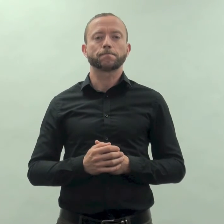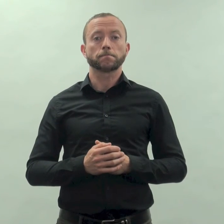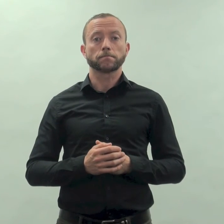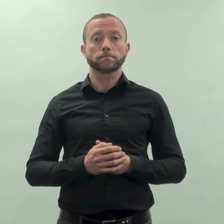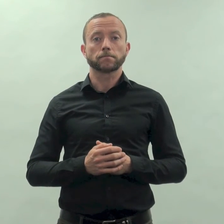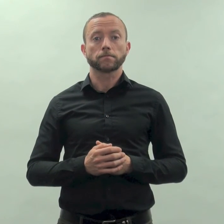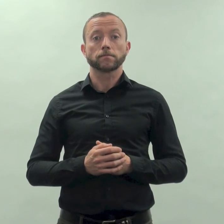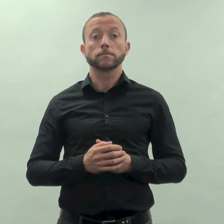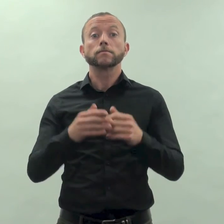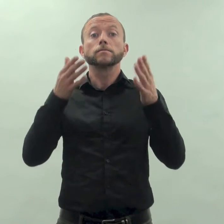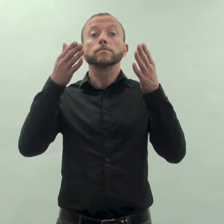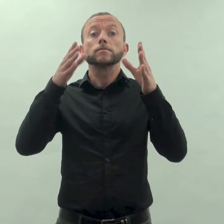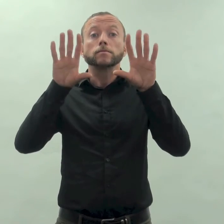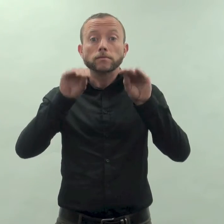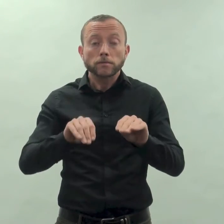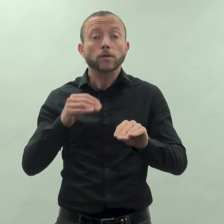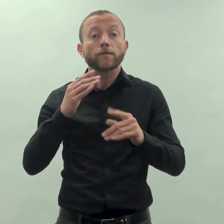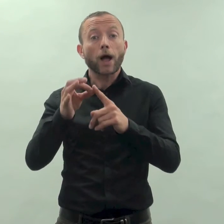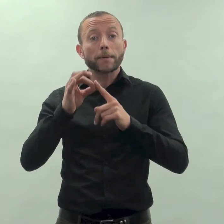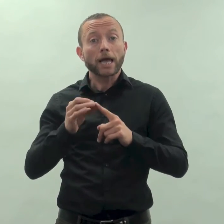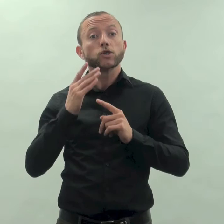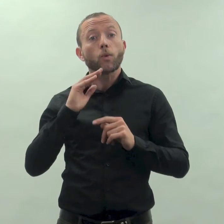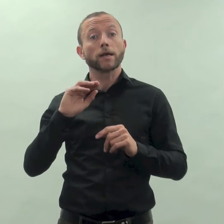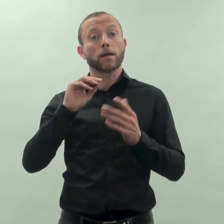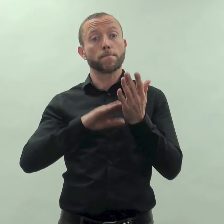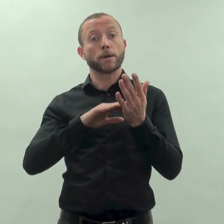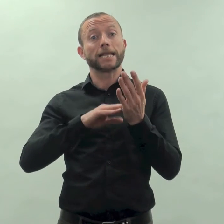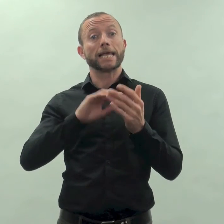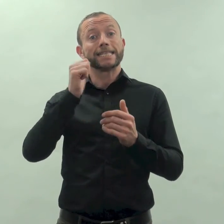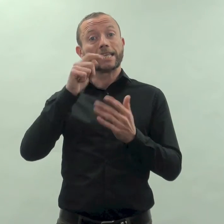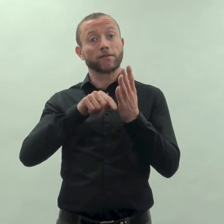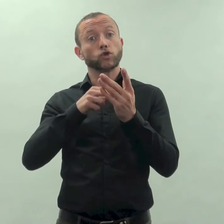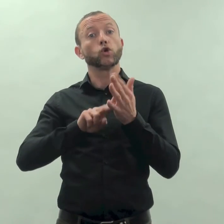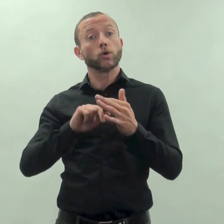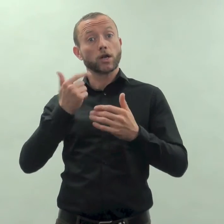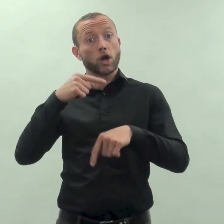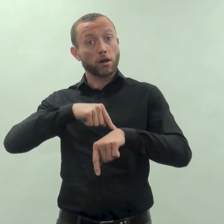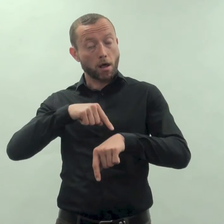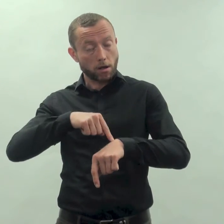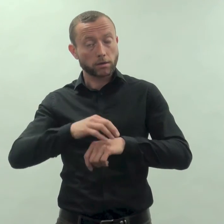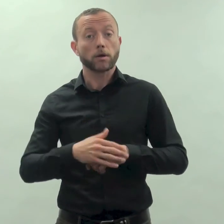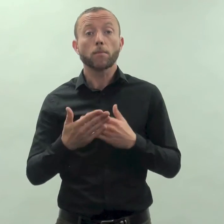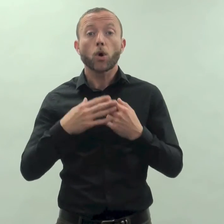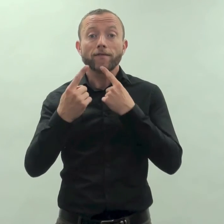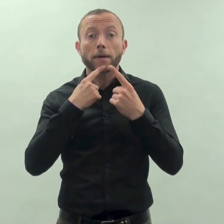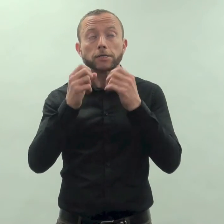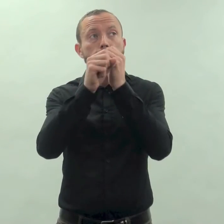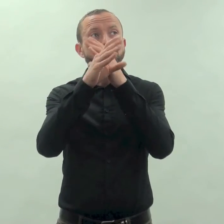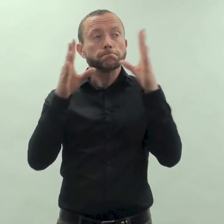individual circumstances. The deadline for applicants is 9 AM Monday the 6th of June 2016. If